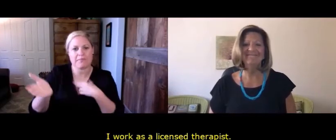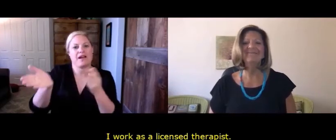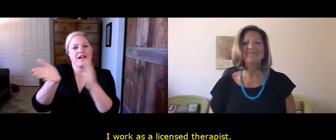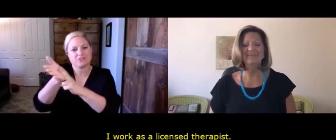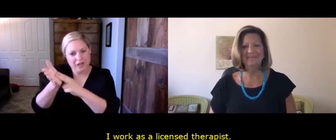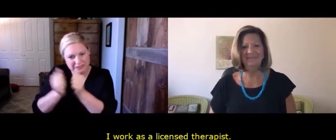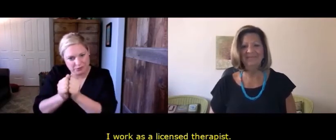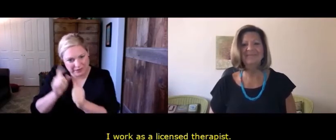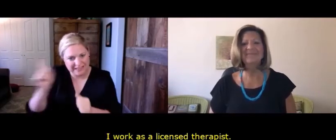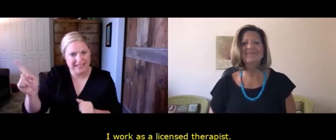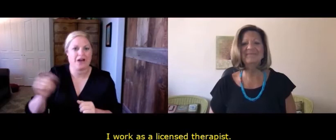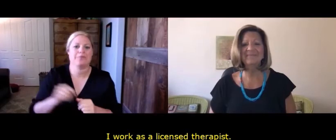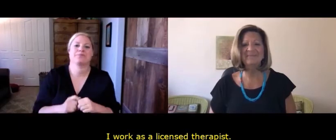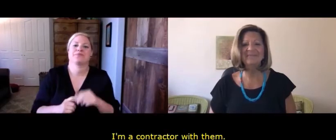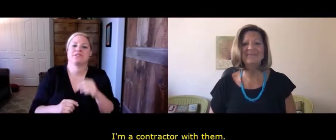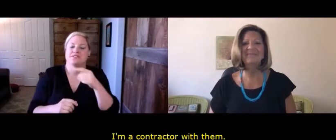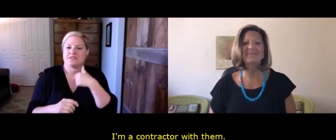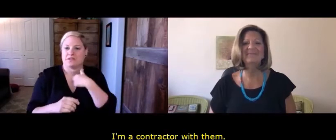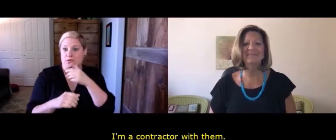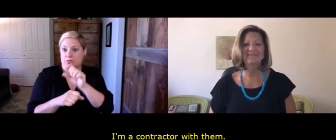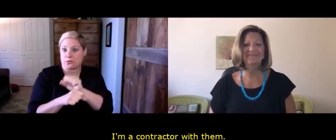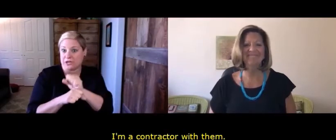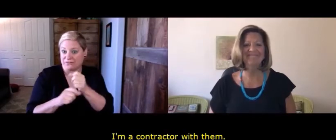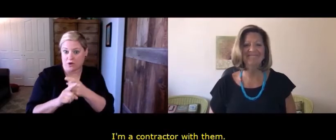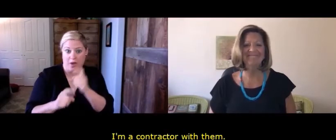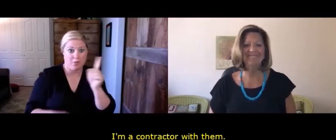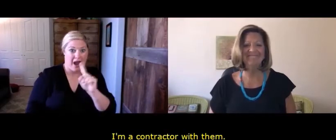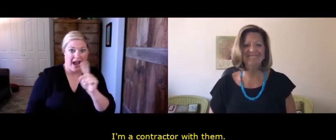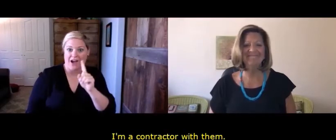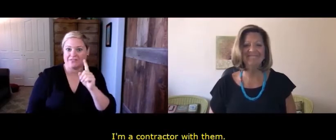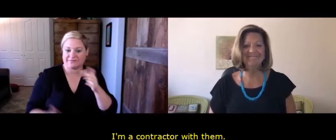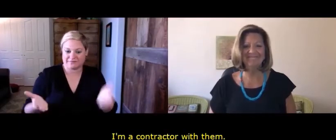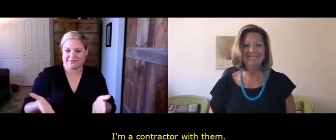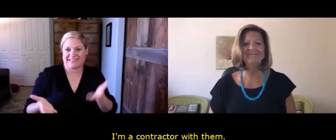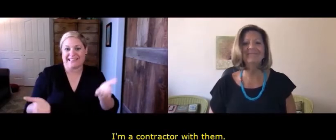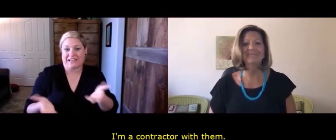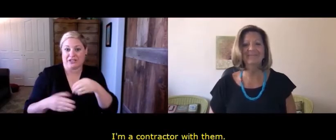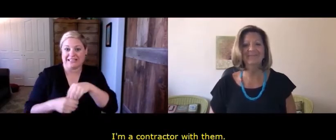I work as a licensed therapist. I'm a contractor with them.